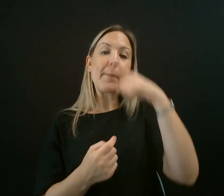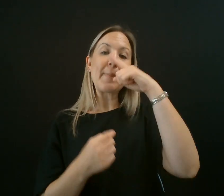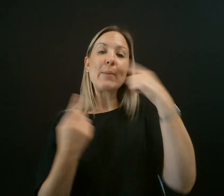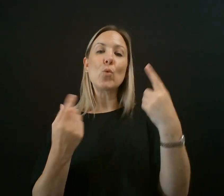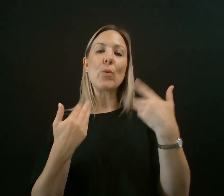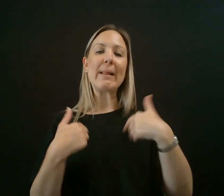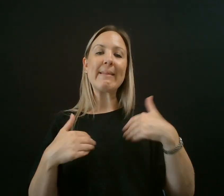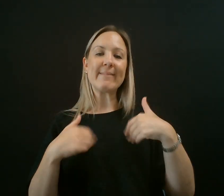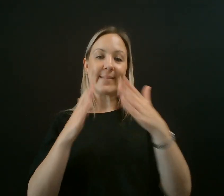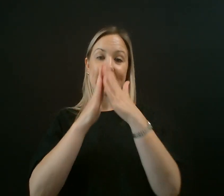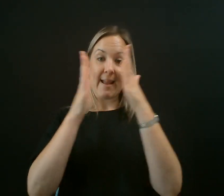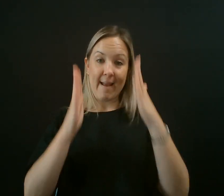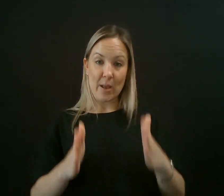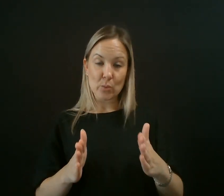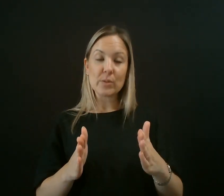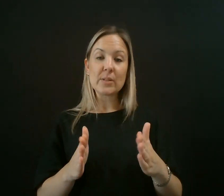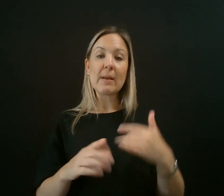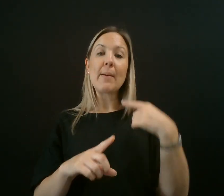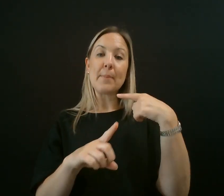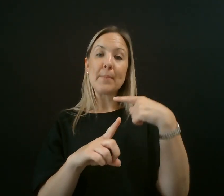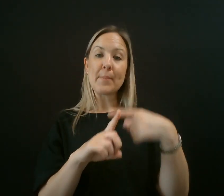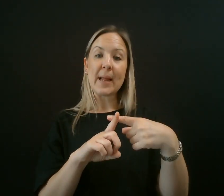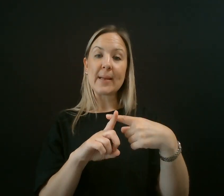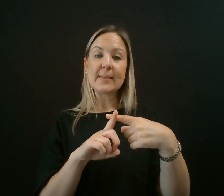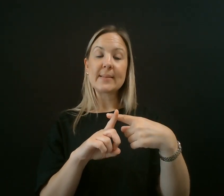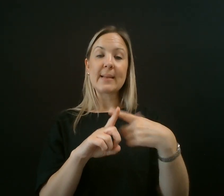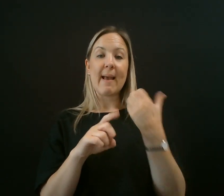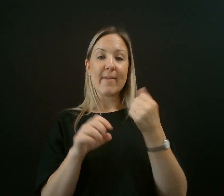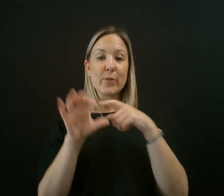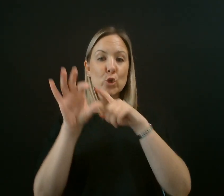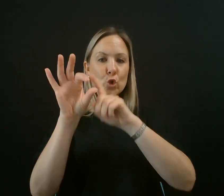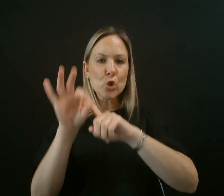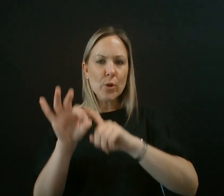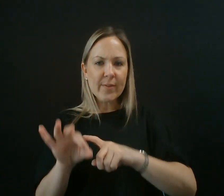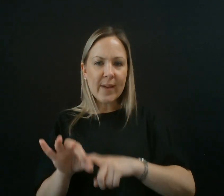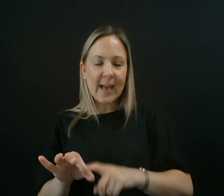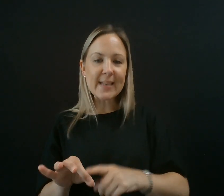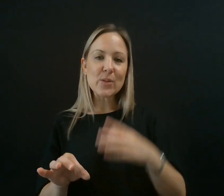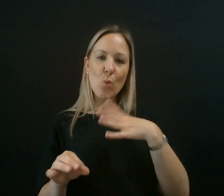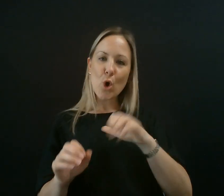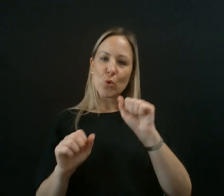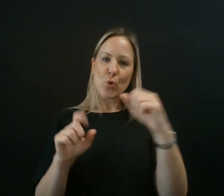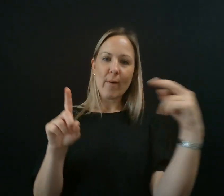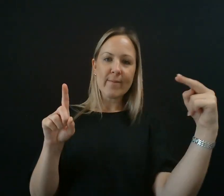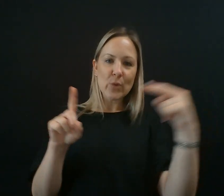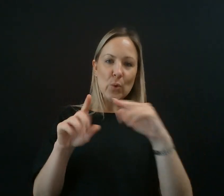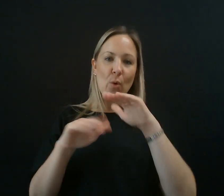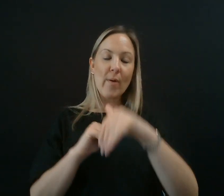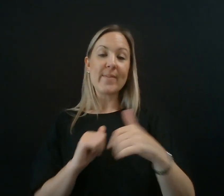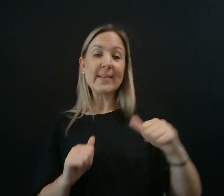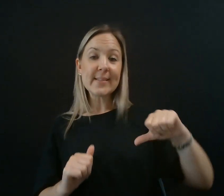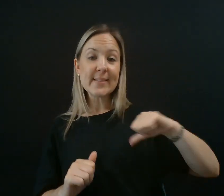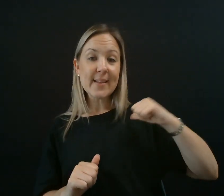dwelling, and undertake surveys to get your views on our staff and services.